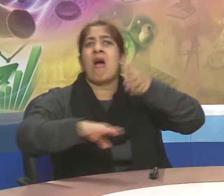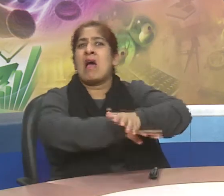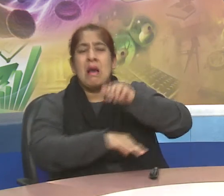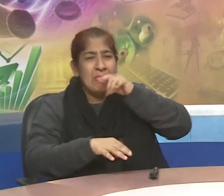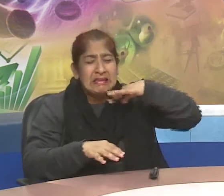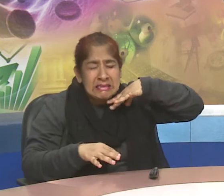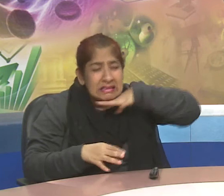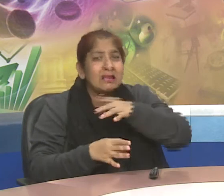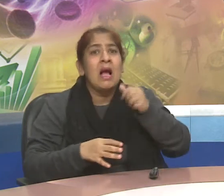what is the